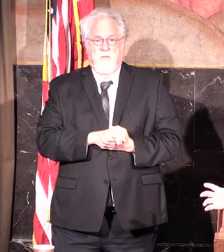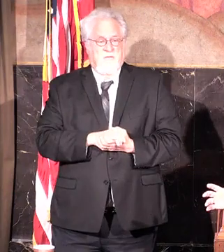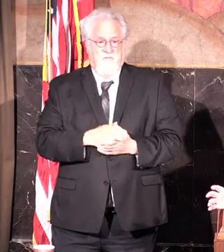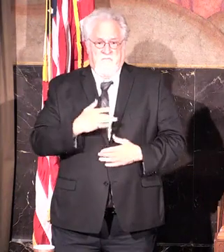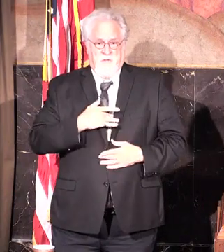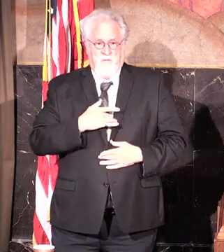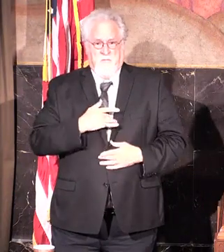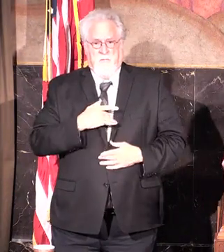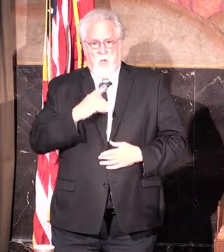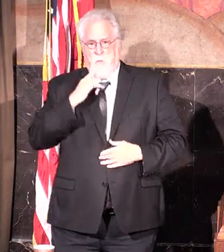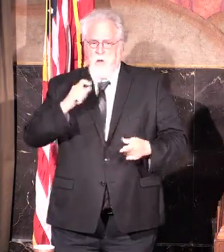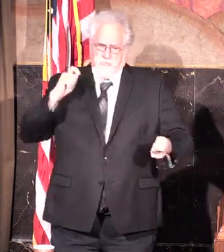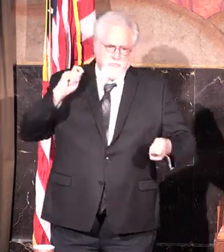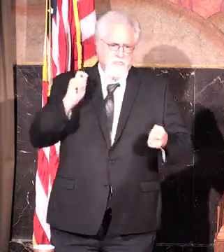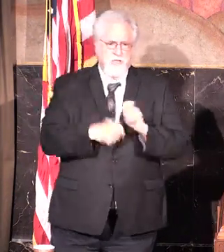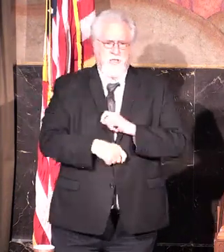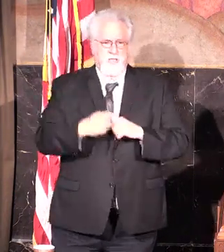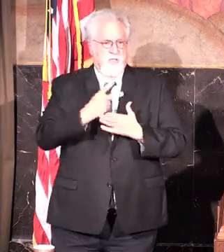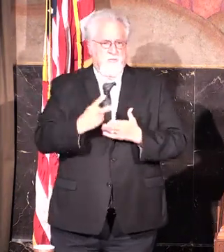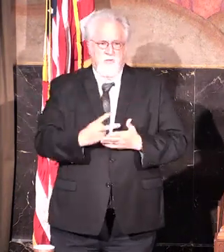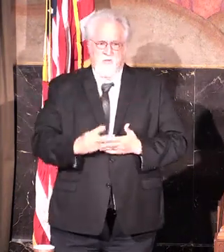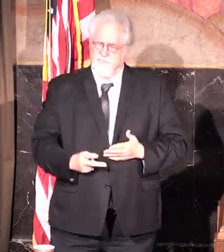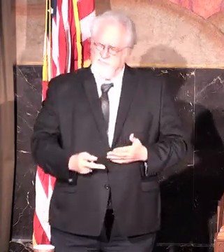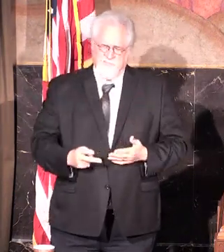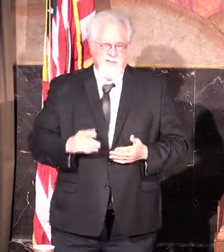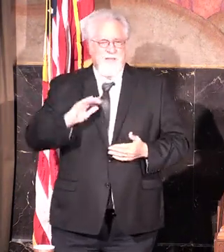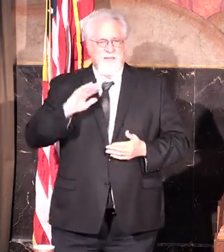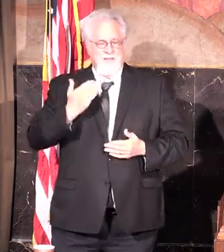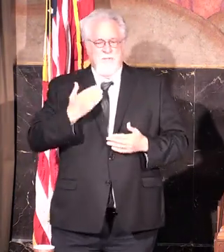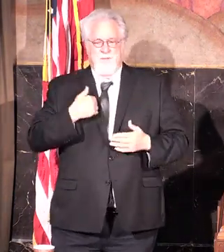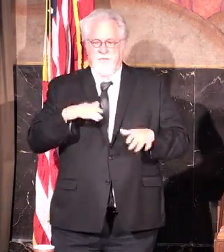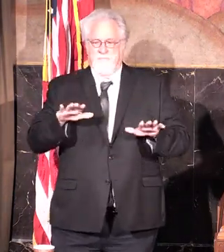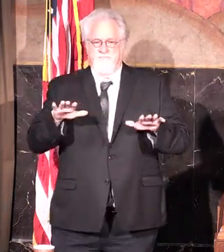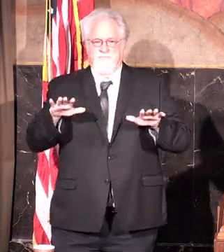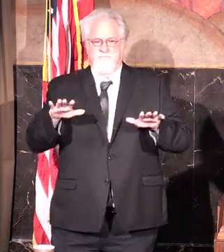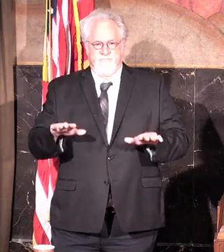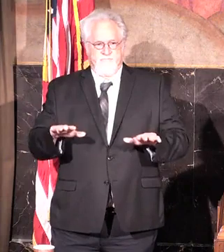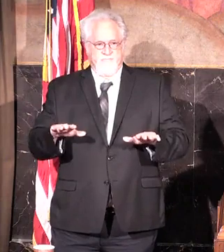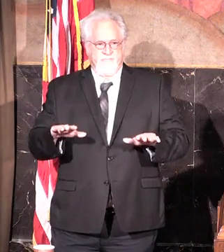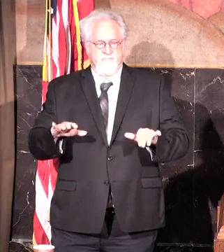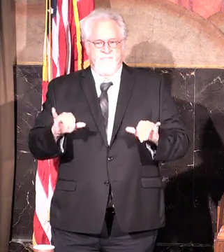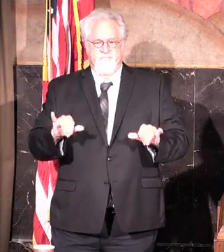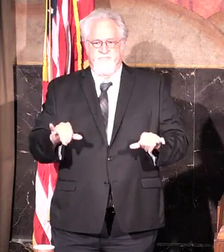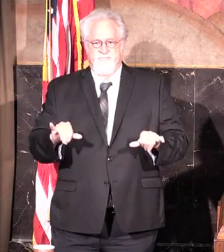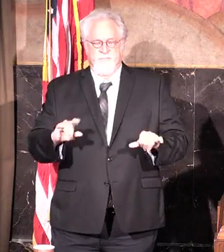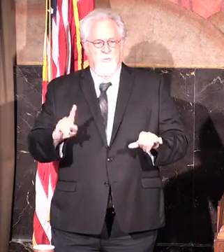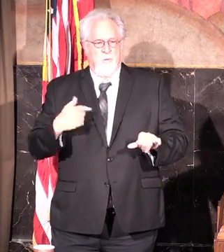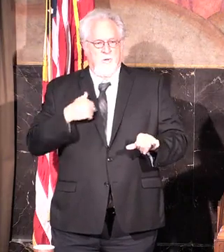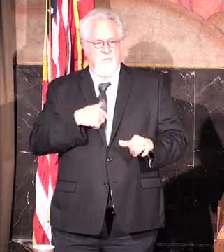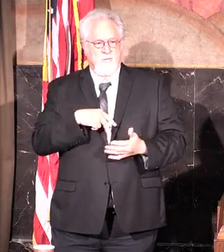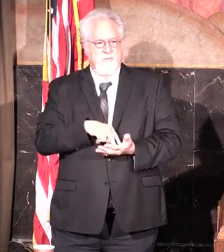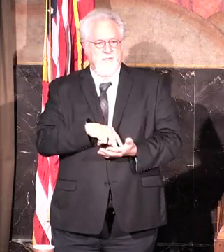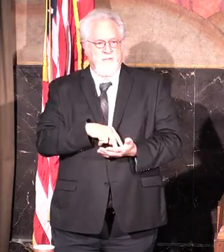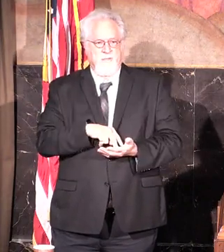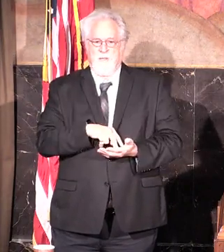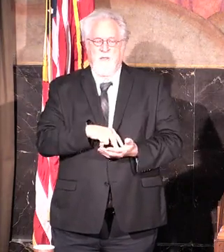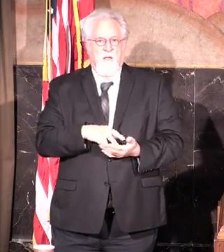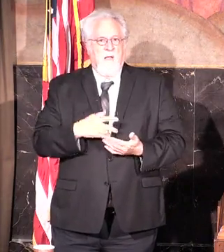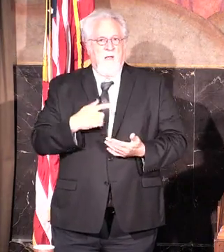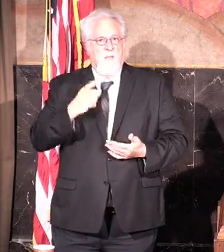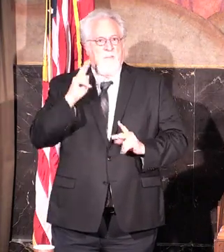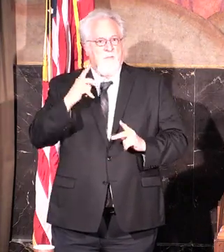we're going to be making major changes every 2 weeks. It seems like we've sort of settled in sort of where we are, and so I don't want